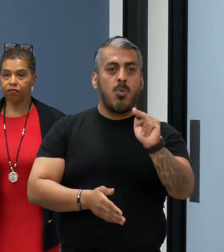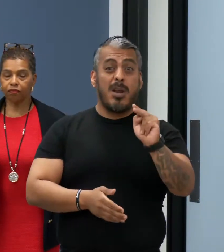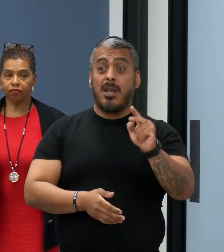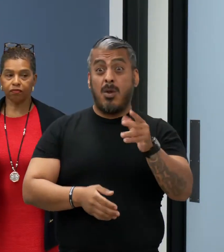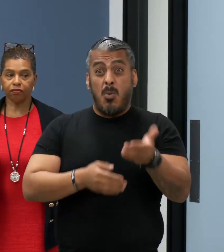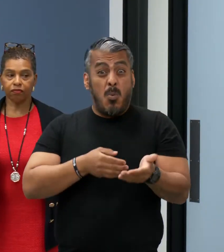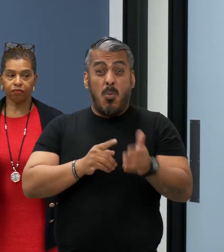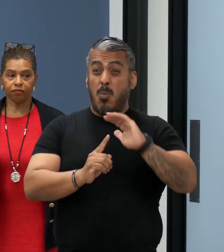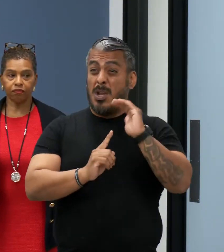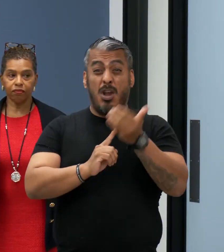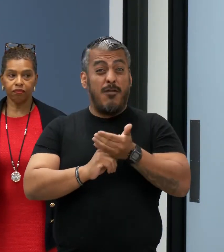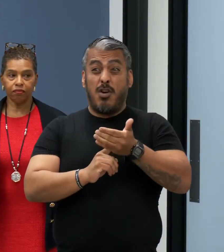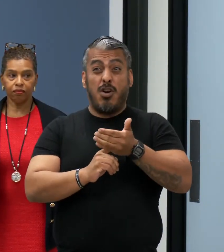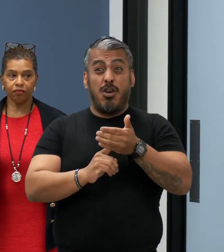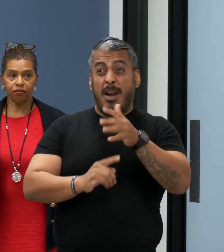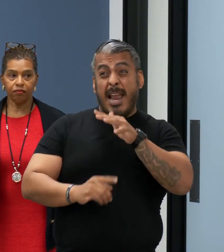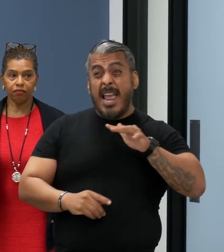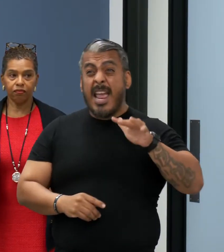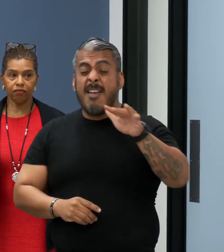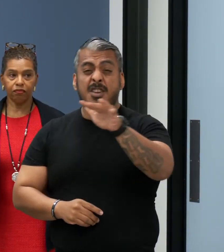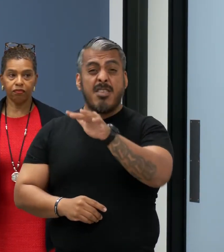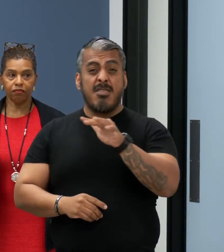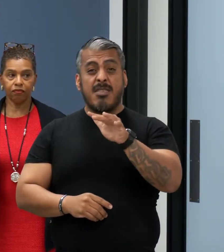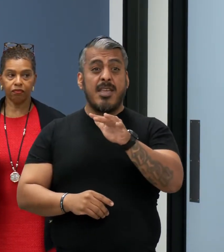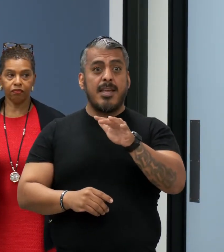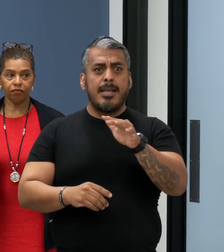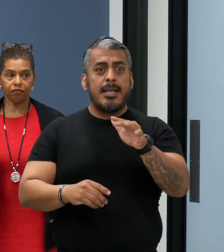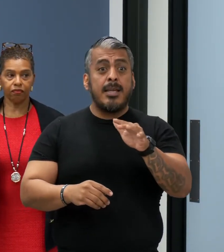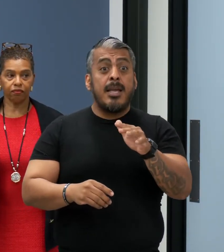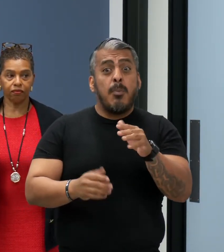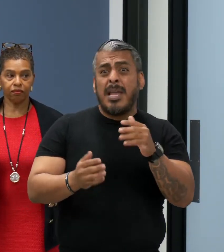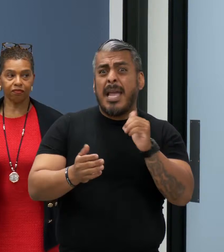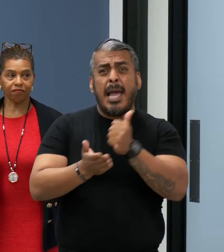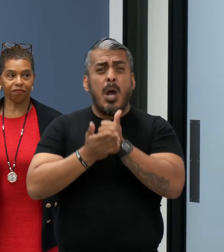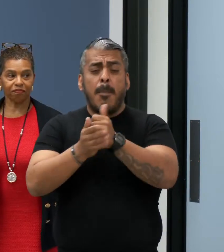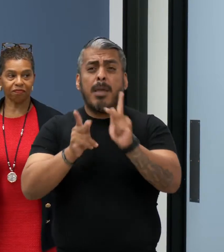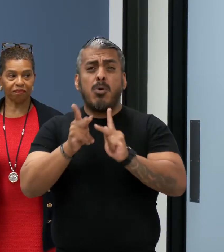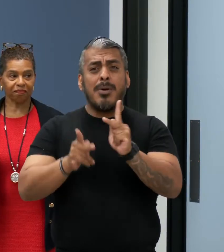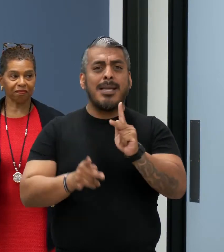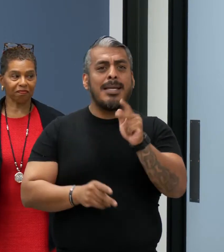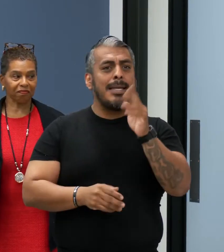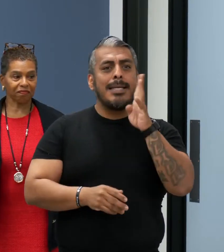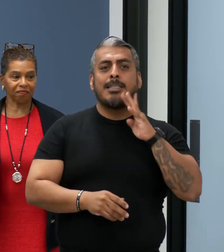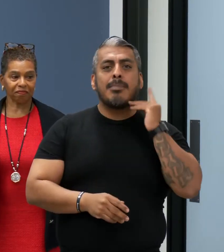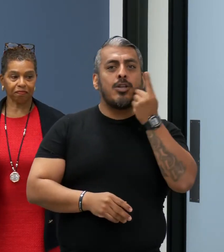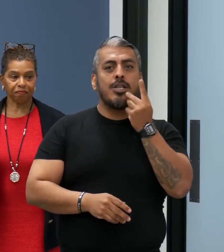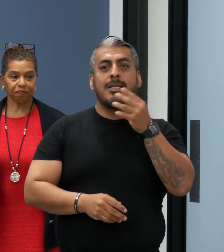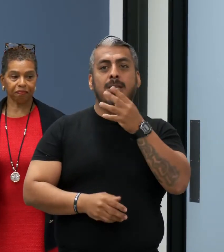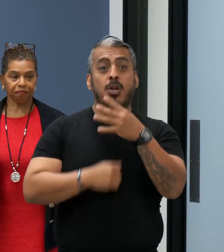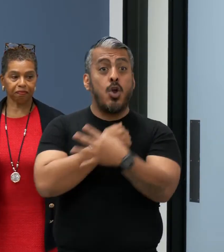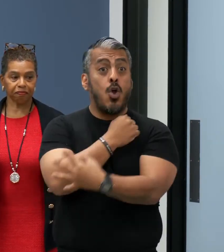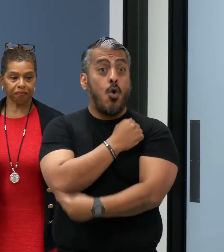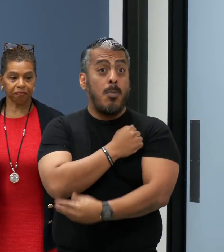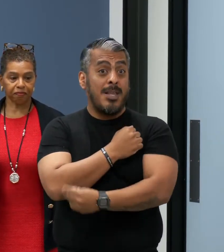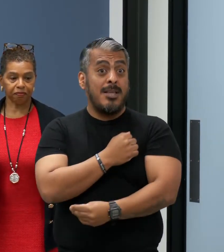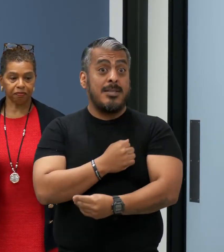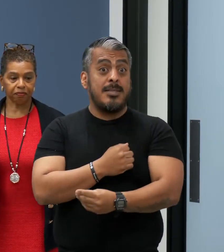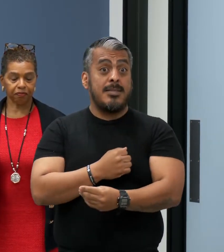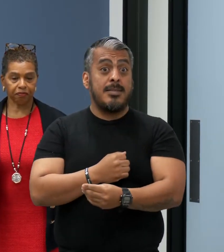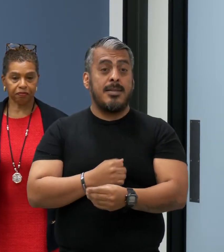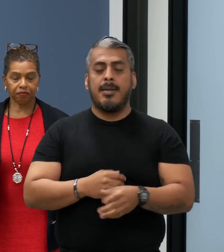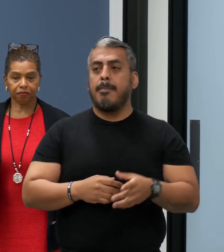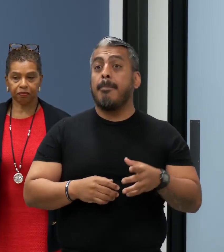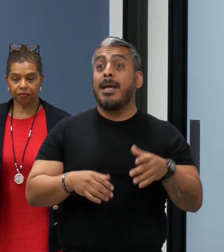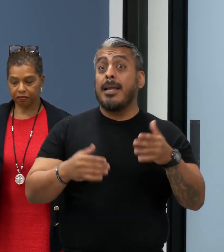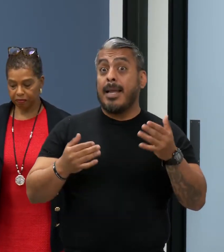cover every inch of the city, identifying people experiencing homelessness, and we report back to HUD. In Long Beach, we also take